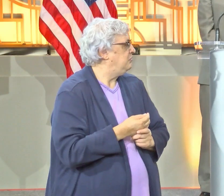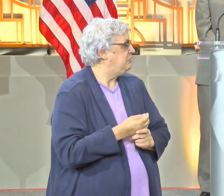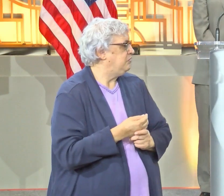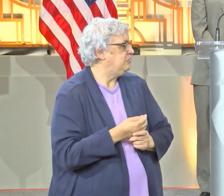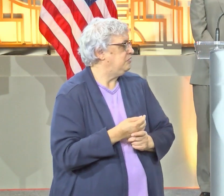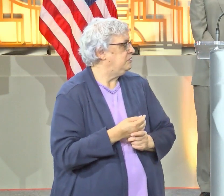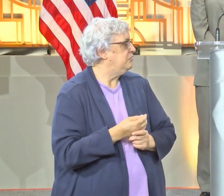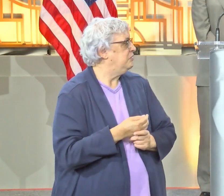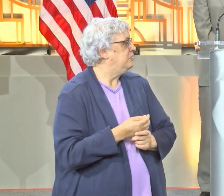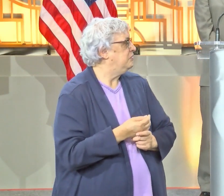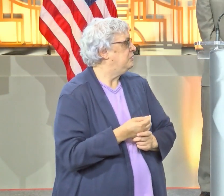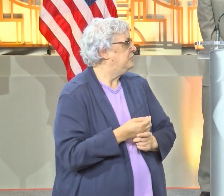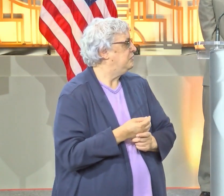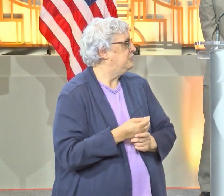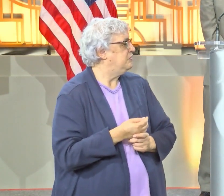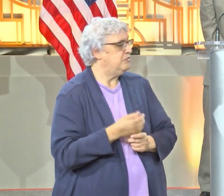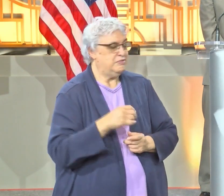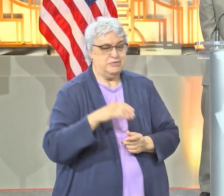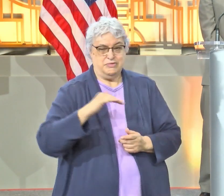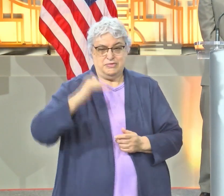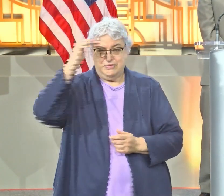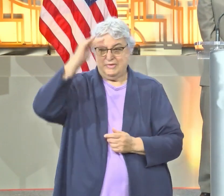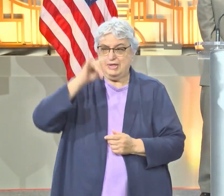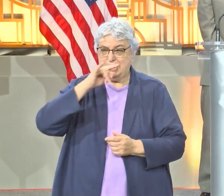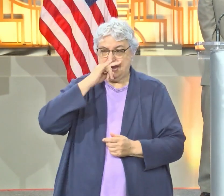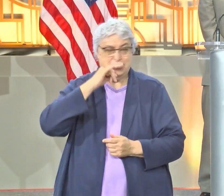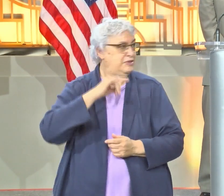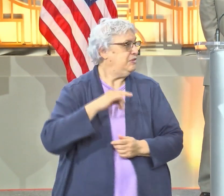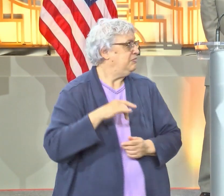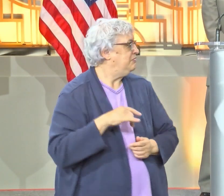one or two. The big kids